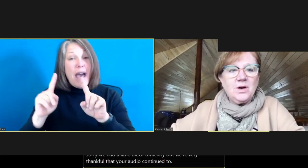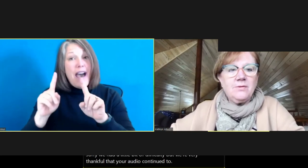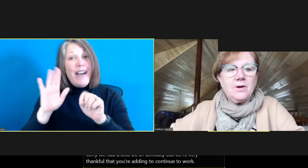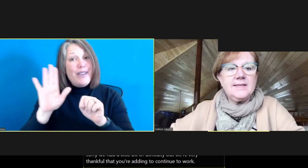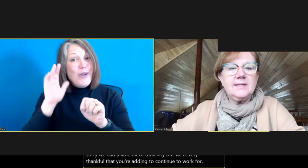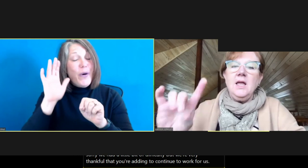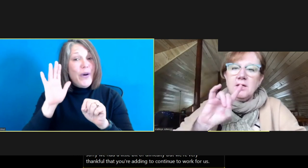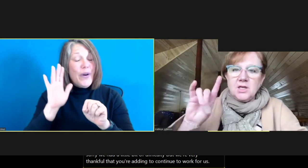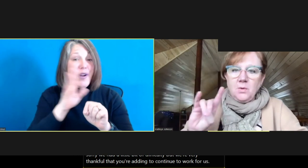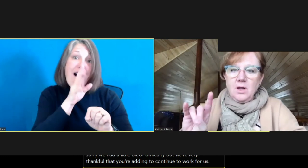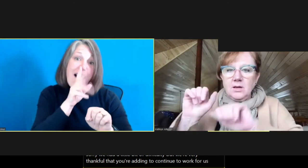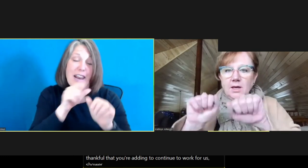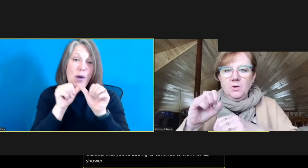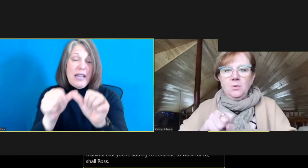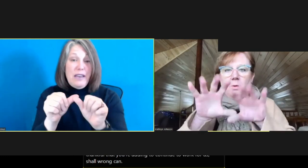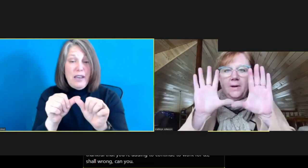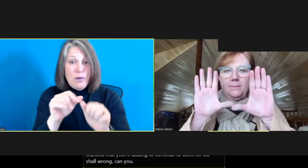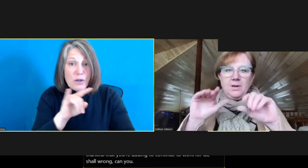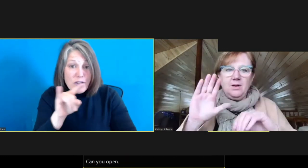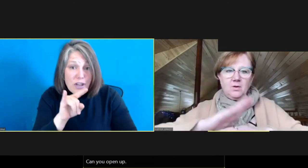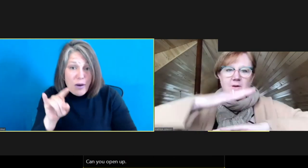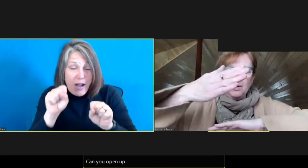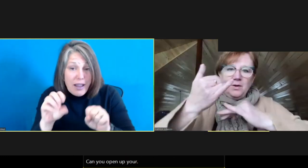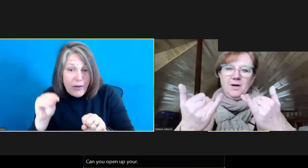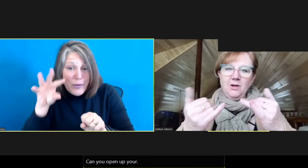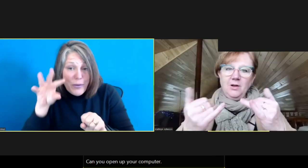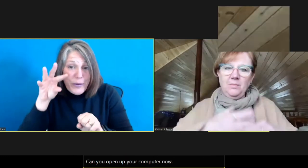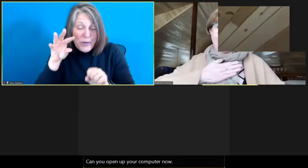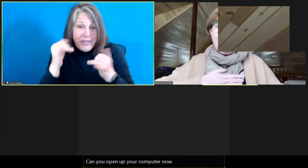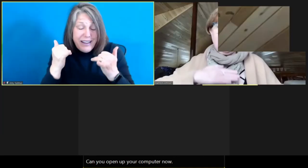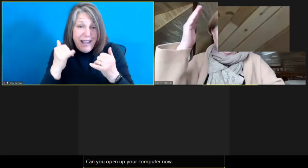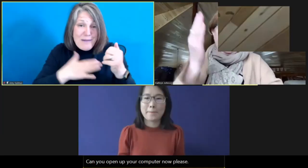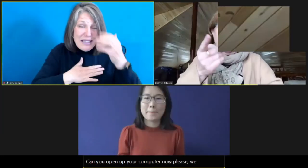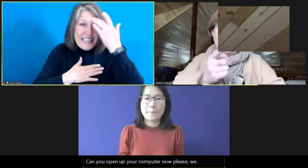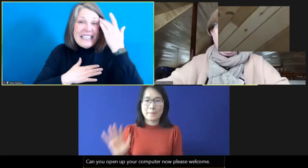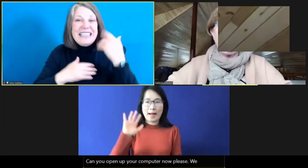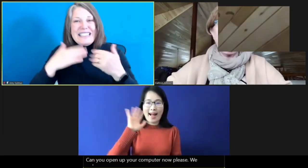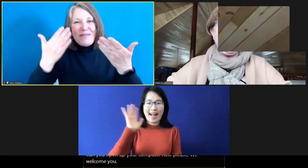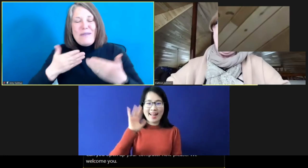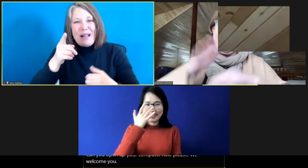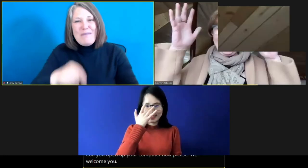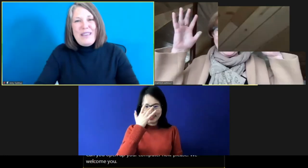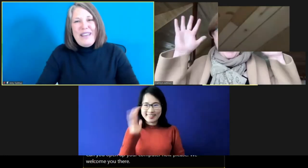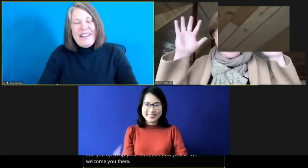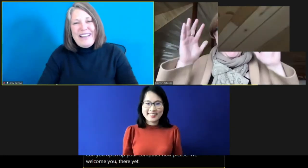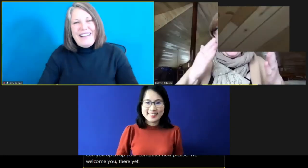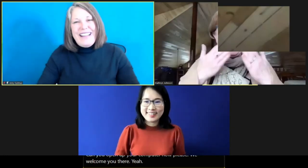work for us. Xiaorong, can you open up your computer now, please? And we welcome you. There you, yay.